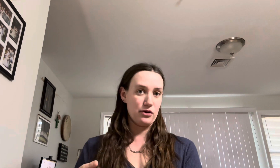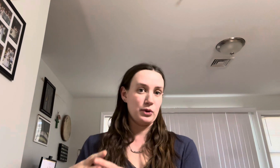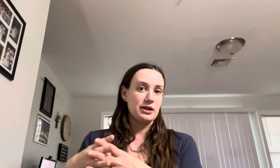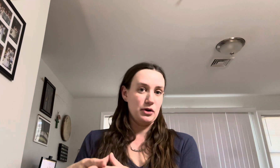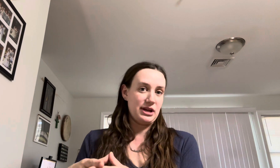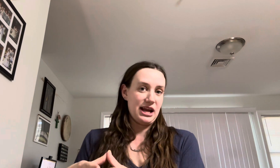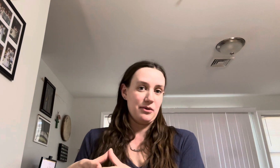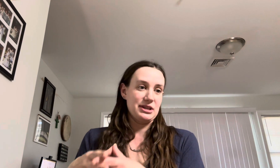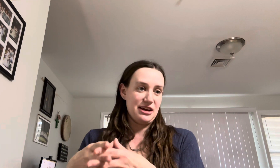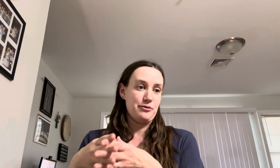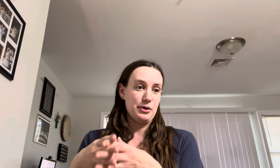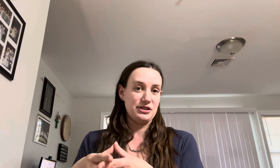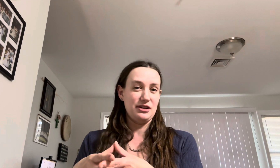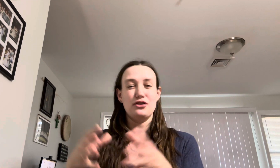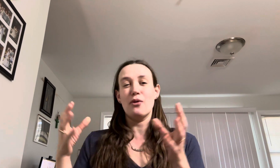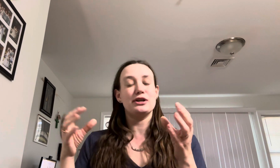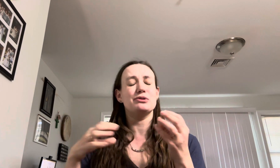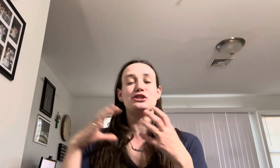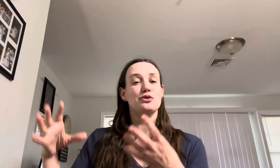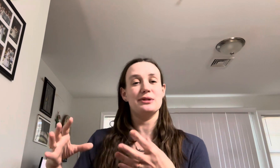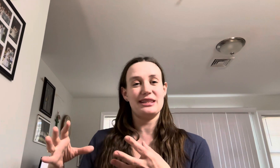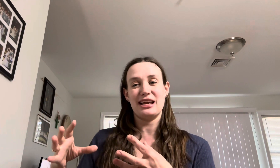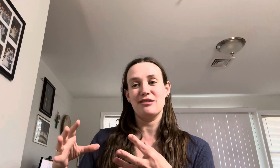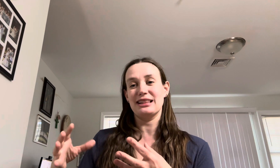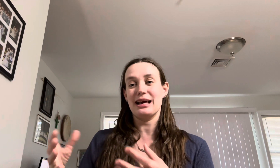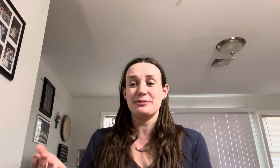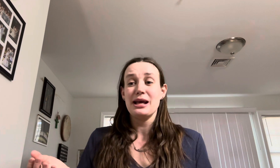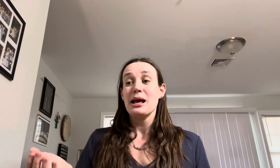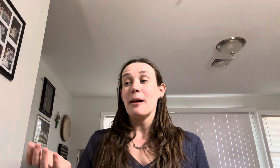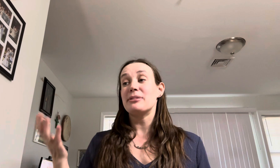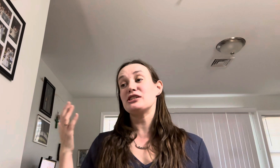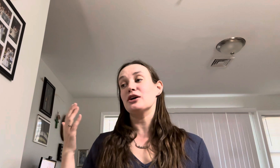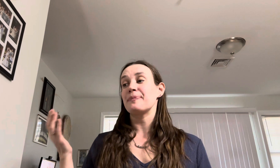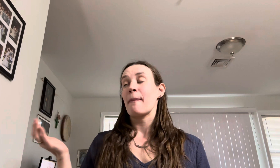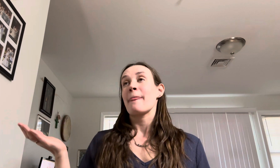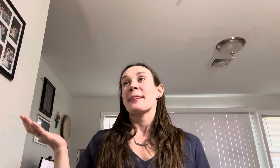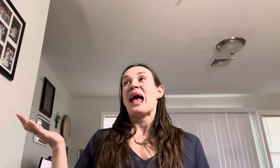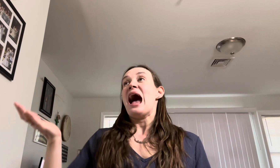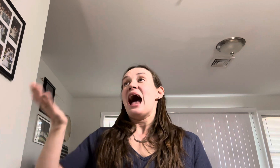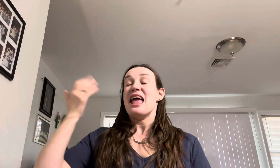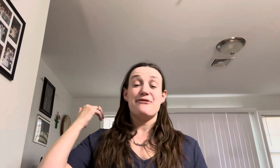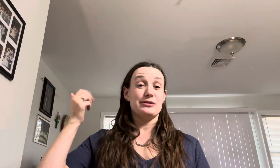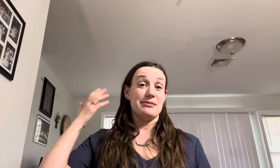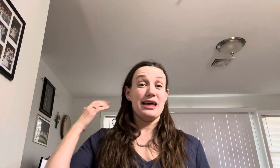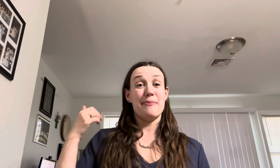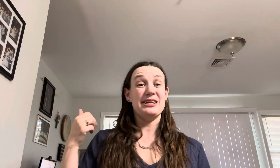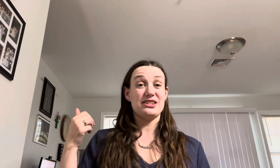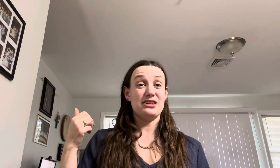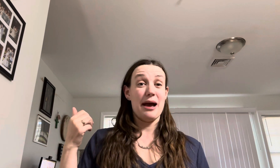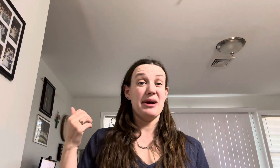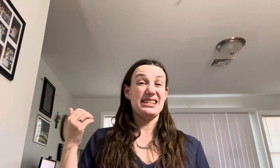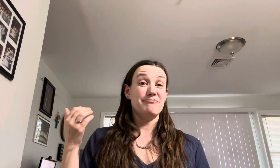when communicating with a deaf person. You don't want to assume that they can read lips. But if it was something that happened yesterday, I might mouth